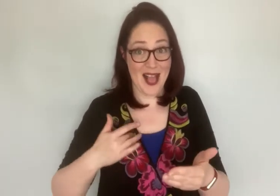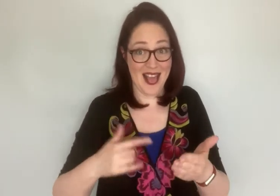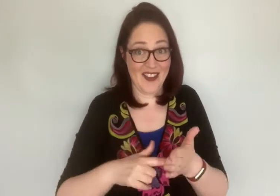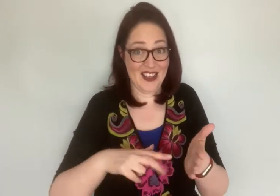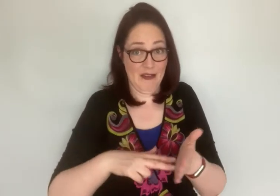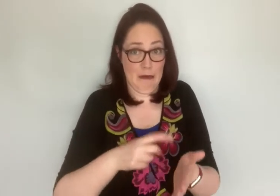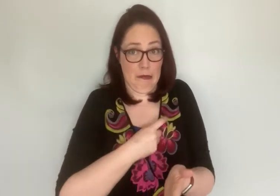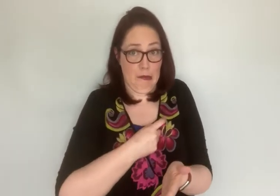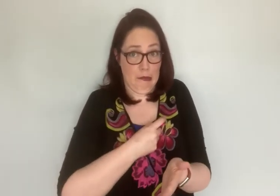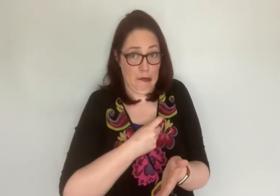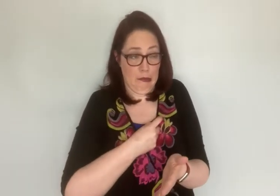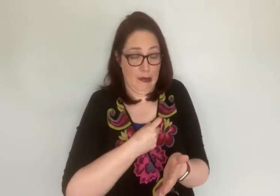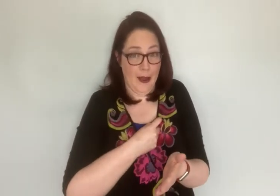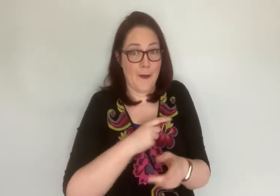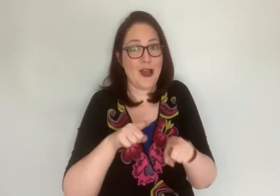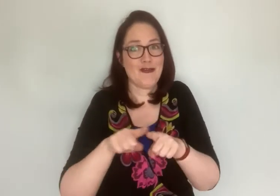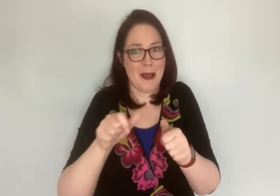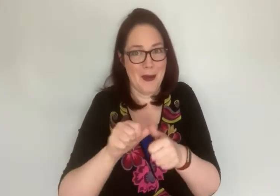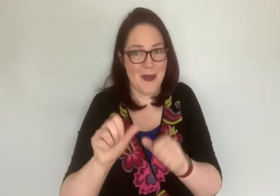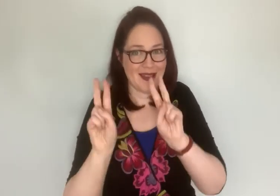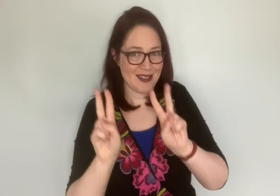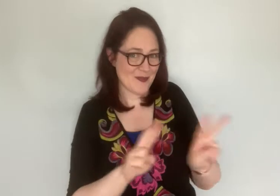live TV, so not my best signing, but take a look.